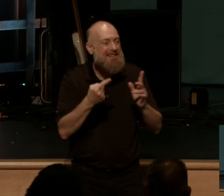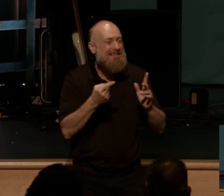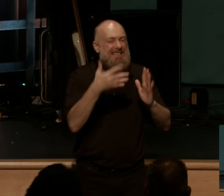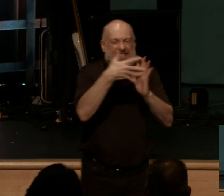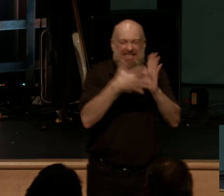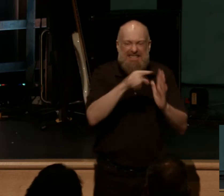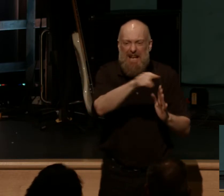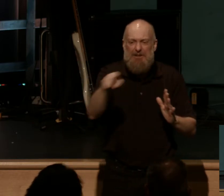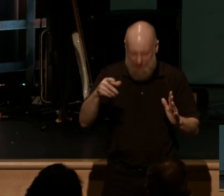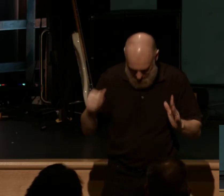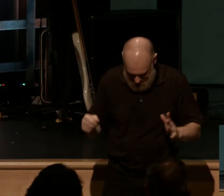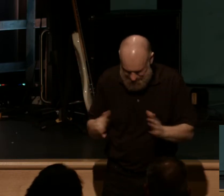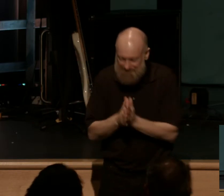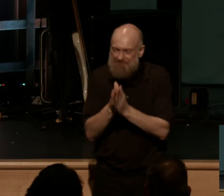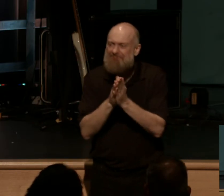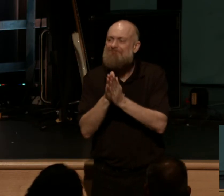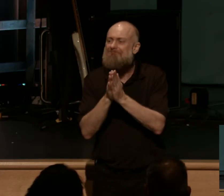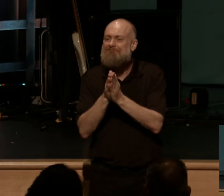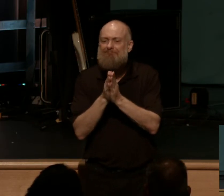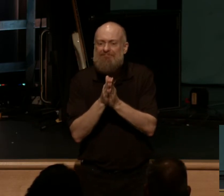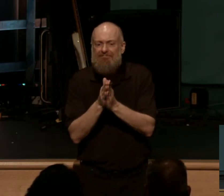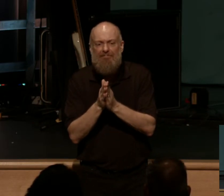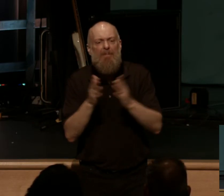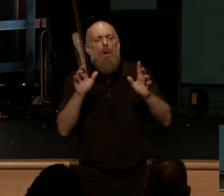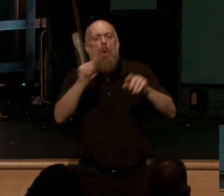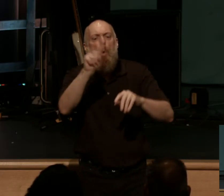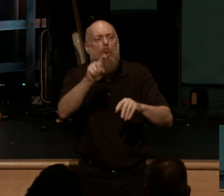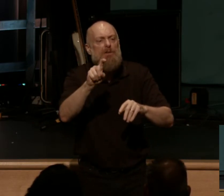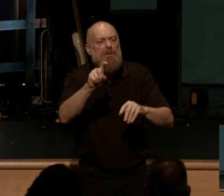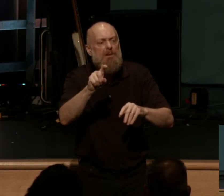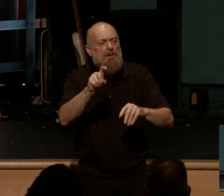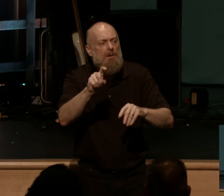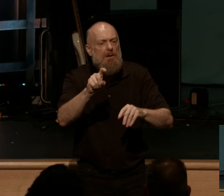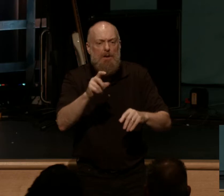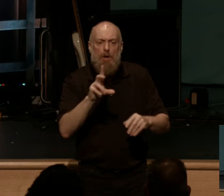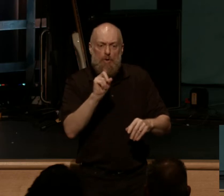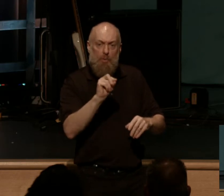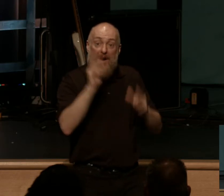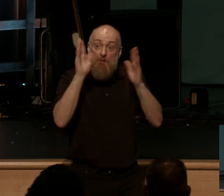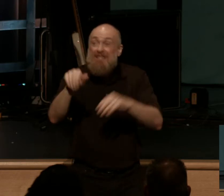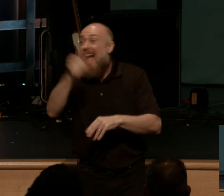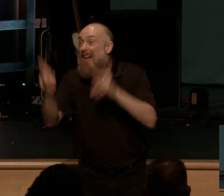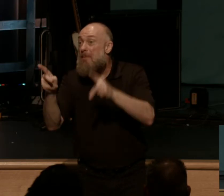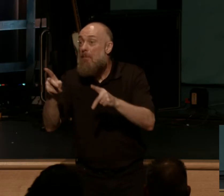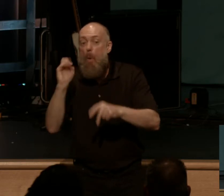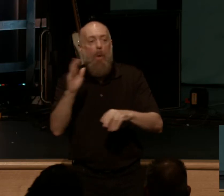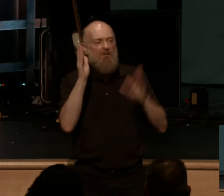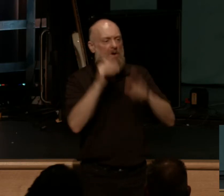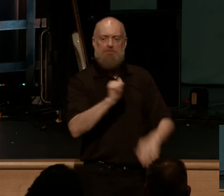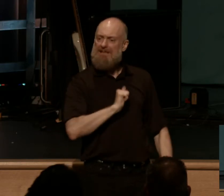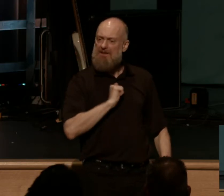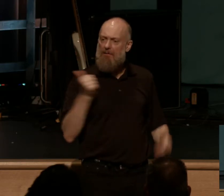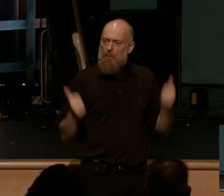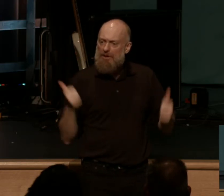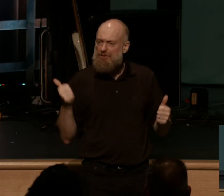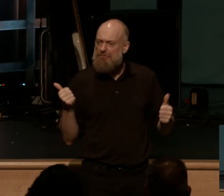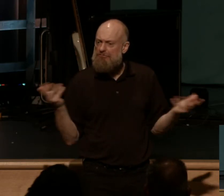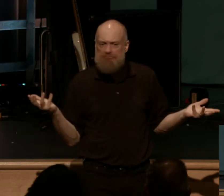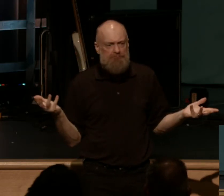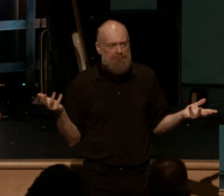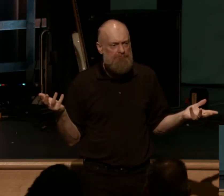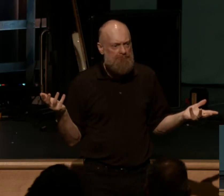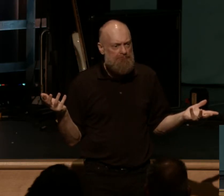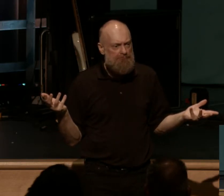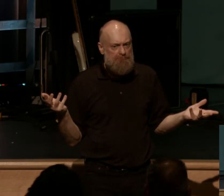that we can kind of pull out as principles. Ask yourself this right now. Is my life other-centered, or is it self-centered? See, how do I find that out?